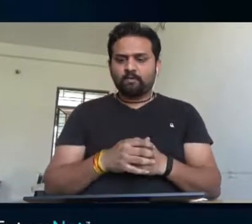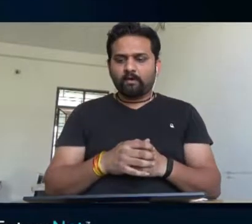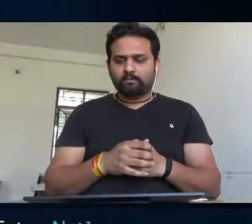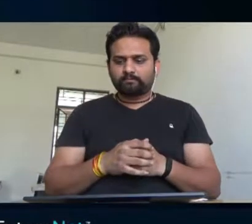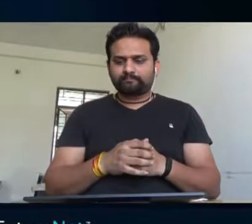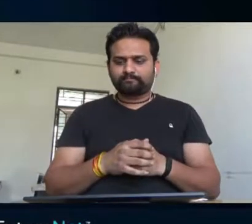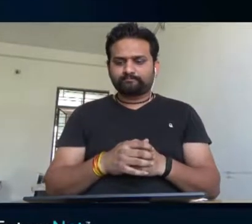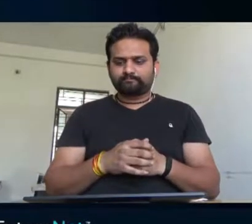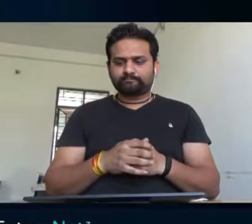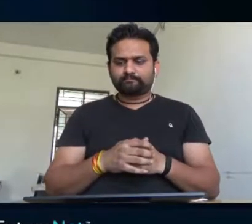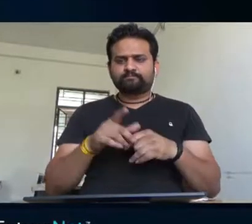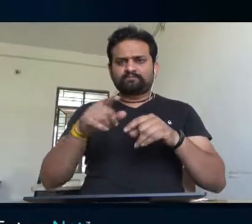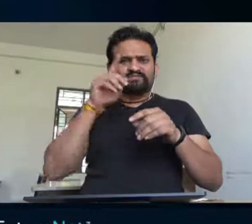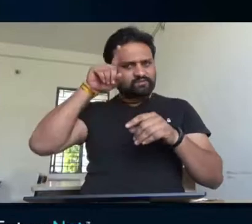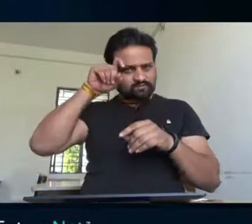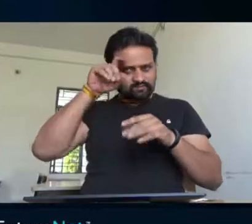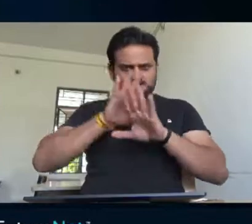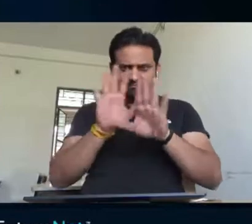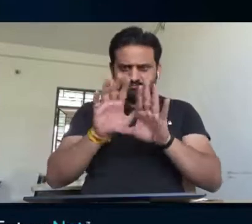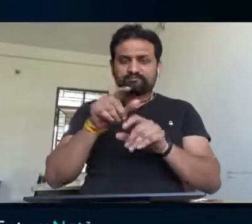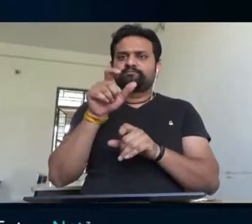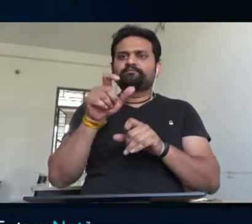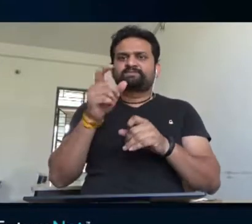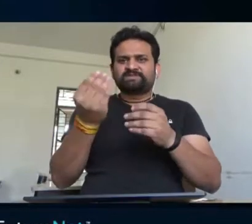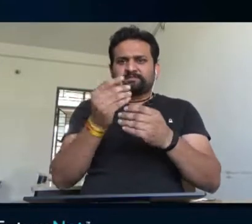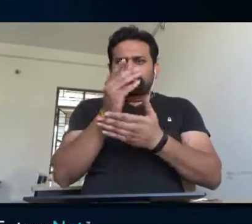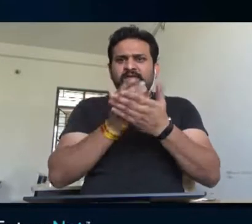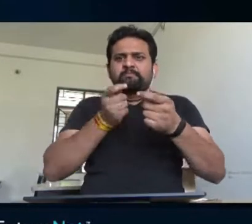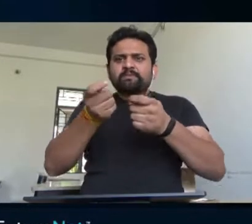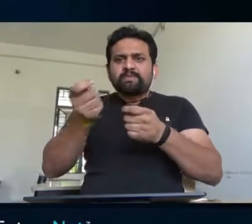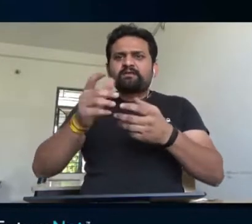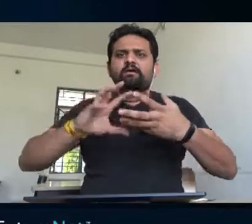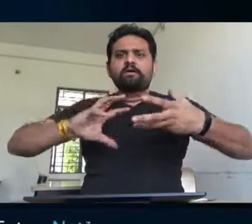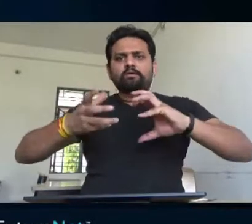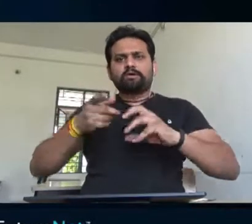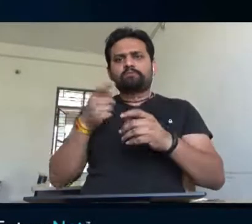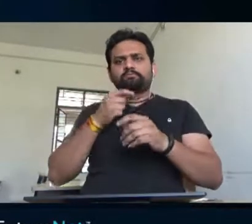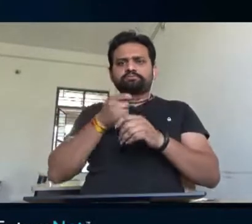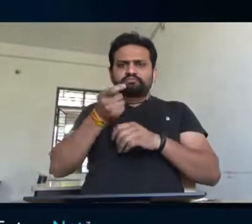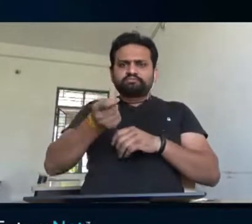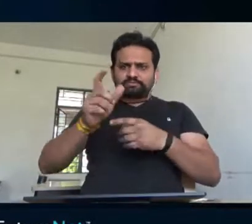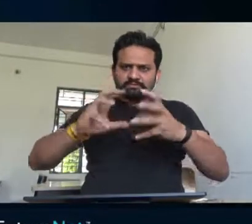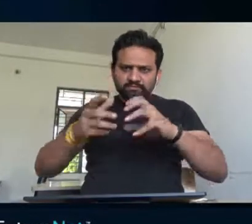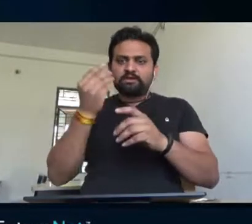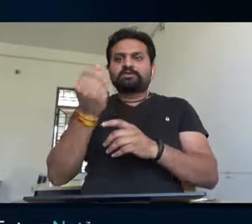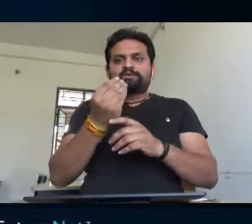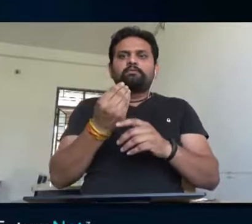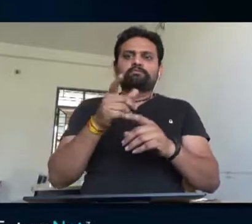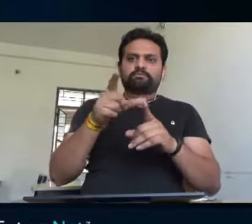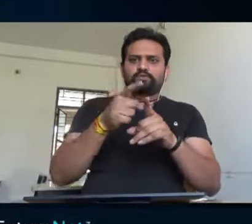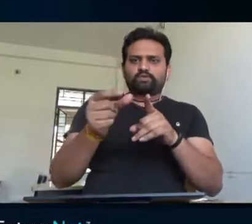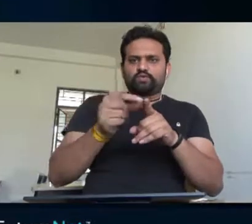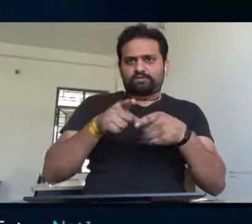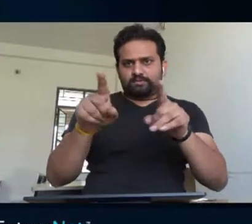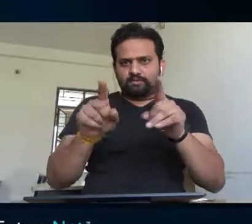And don't worry, some of these payments are automatic working, then it's no problem, but some of them must be